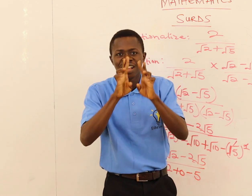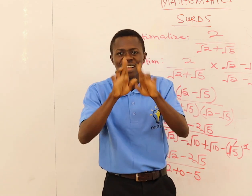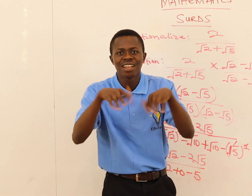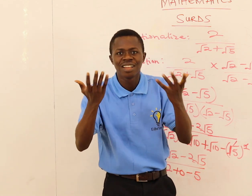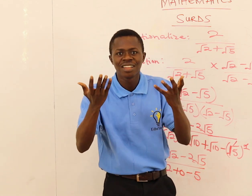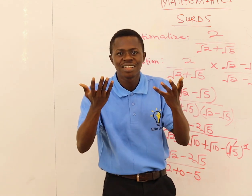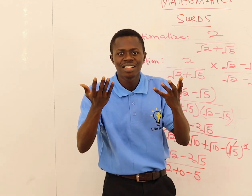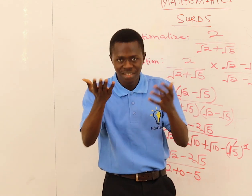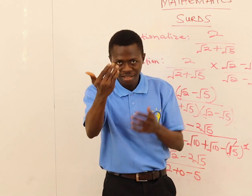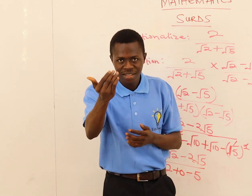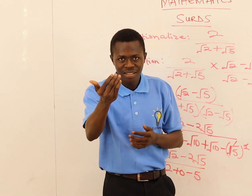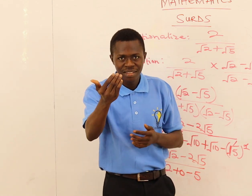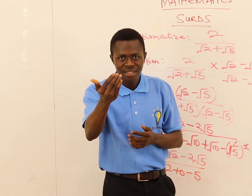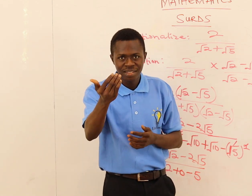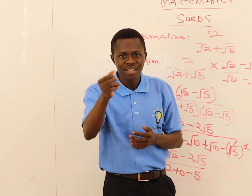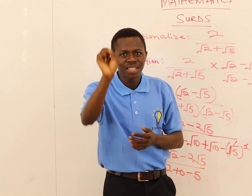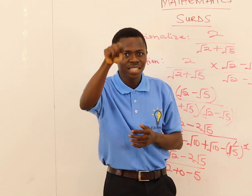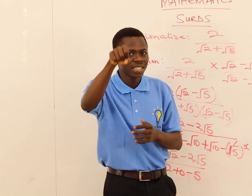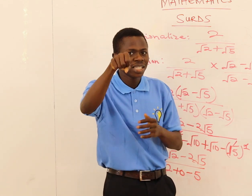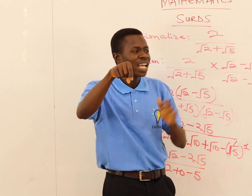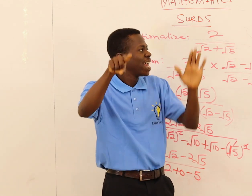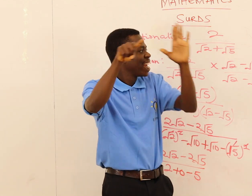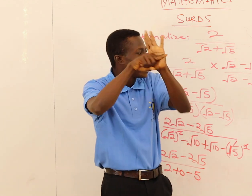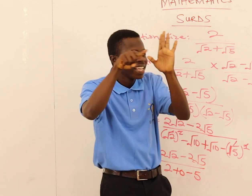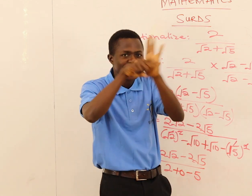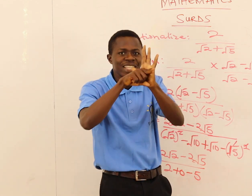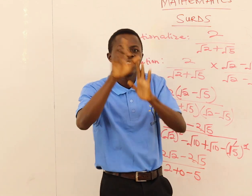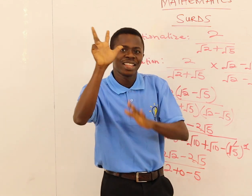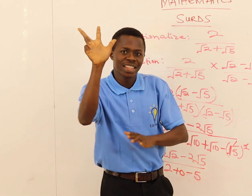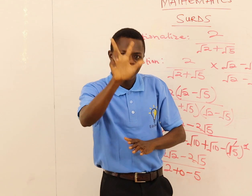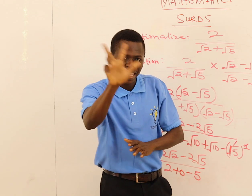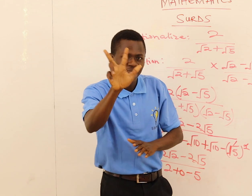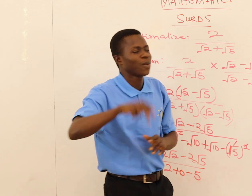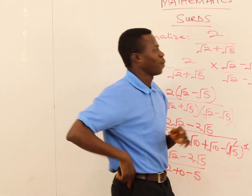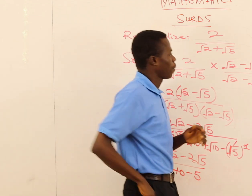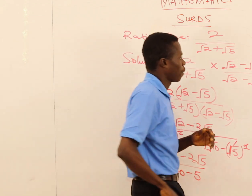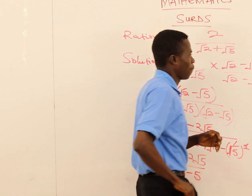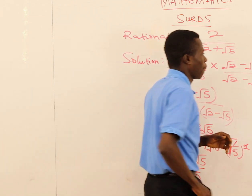goal. So we now have 2 minus 5, and the answer will give us, yes,